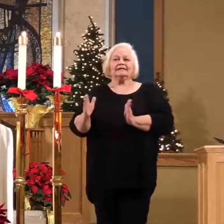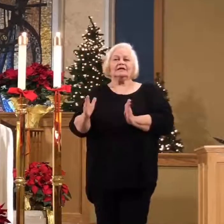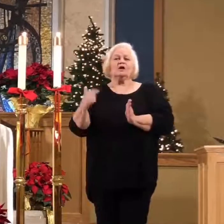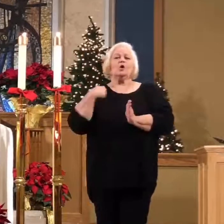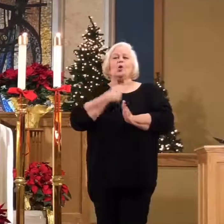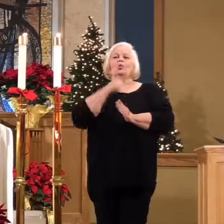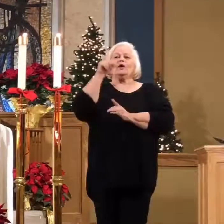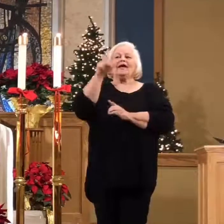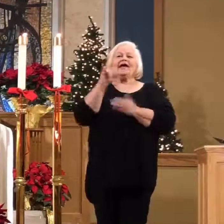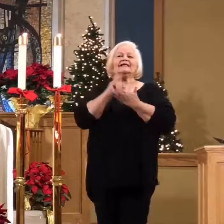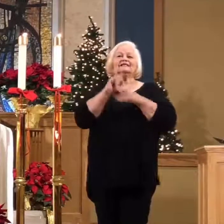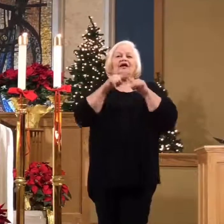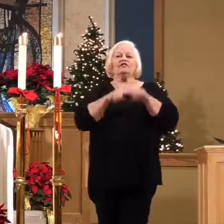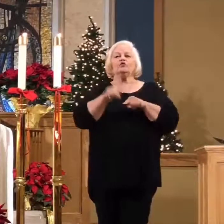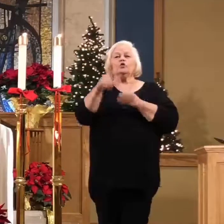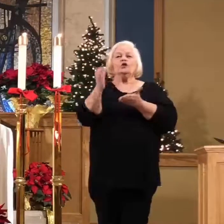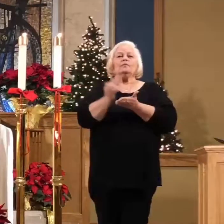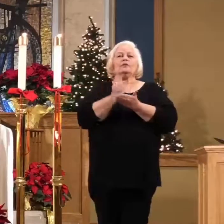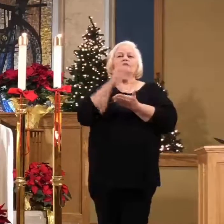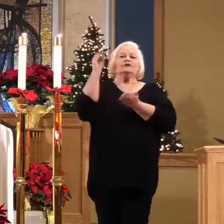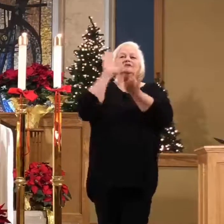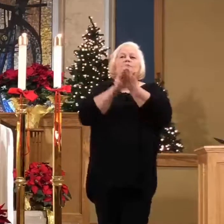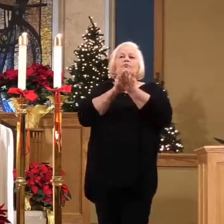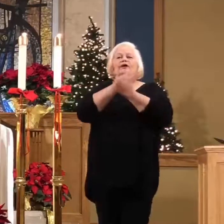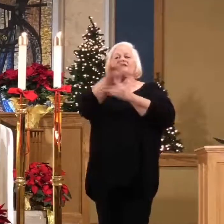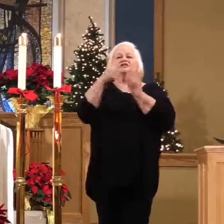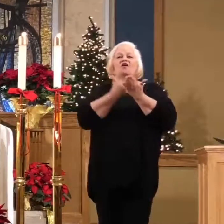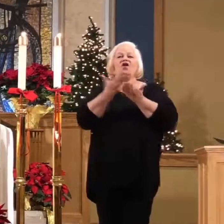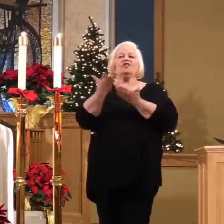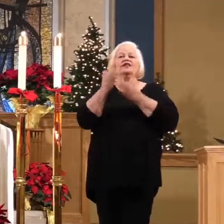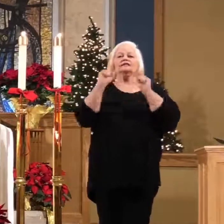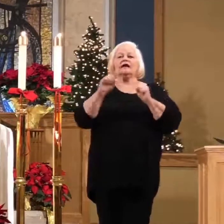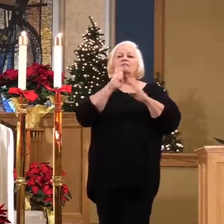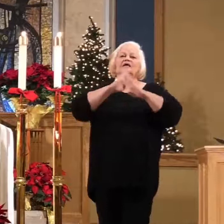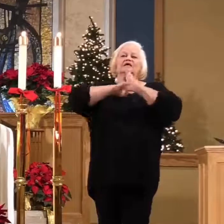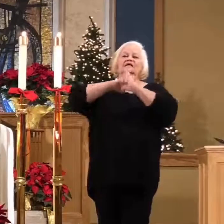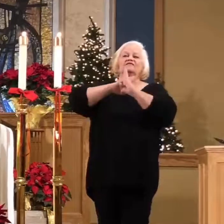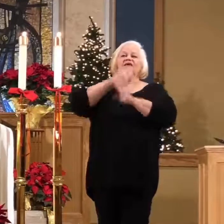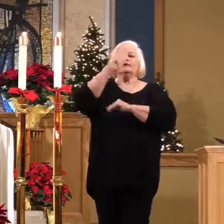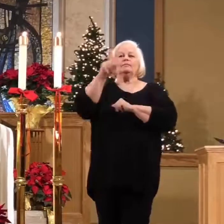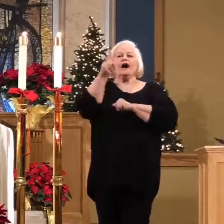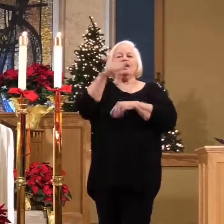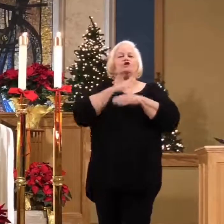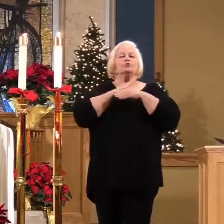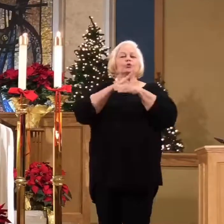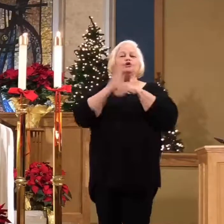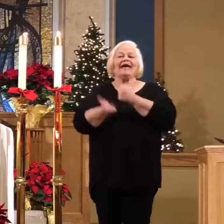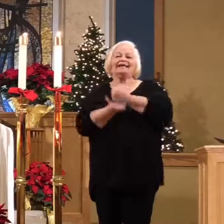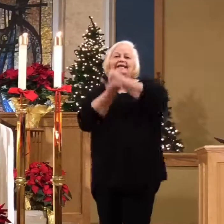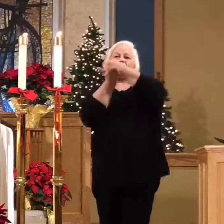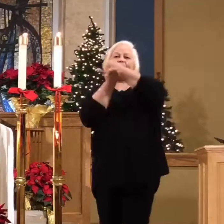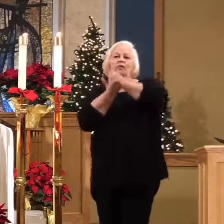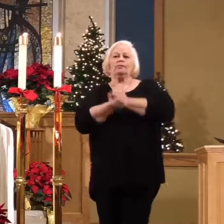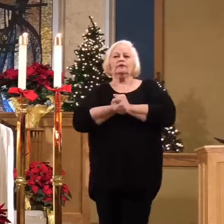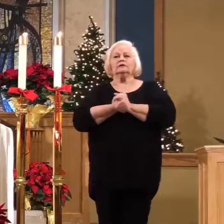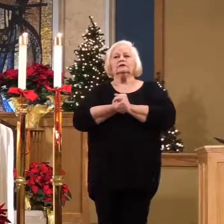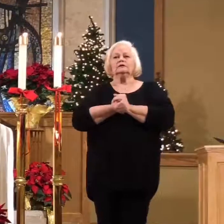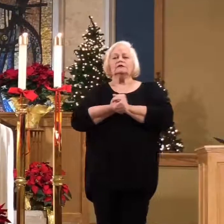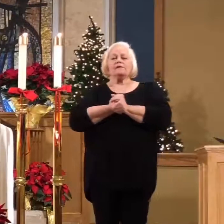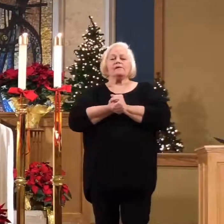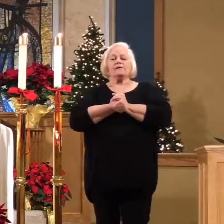We ask that through their merits and prayers in all things we may be defended by your protecting help.